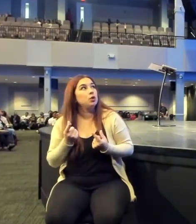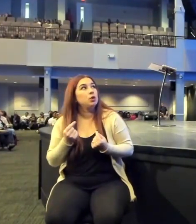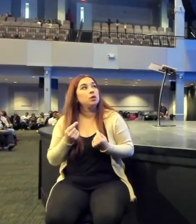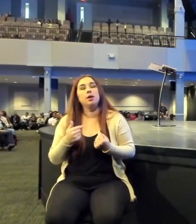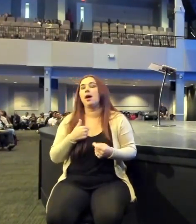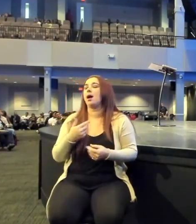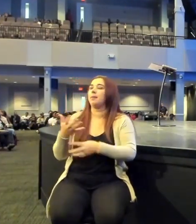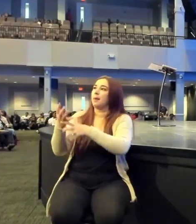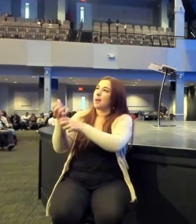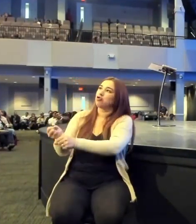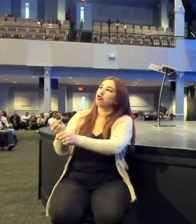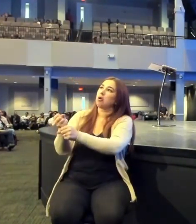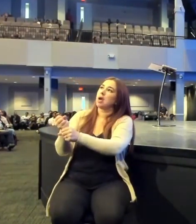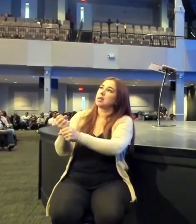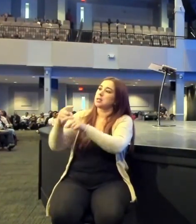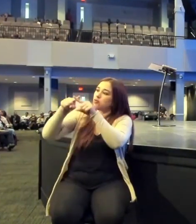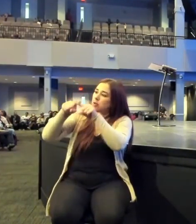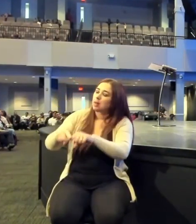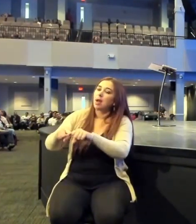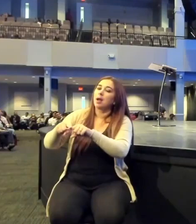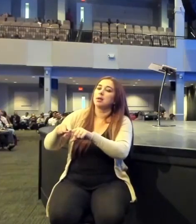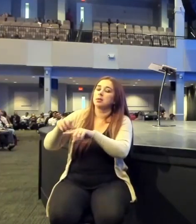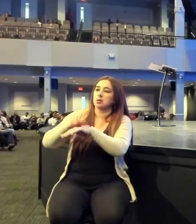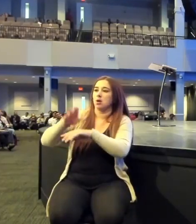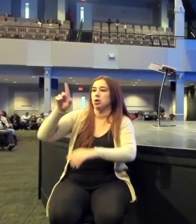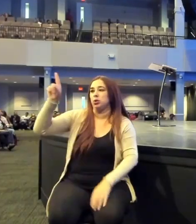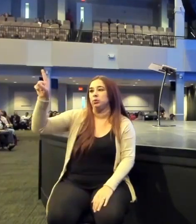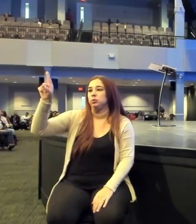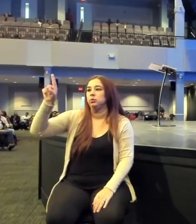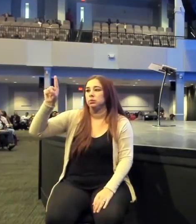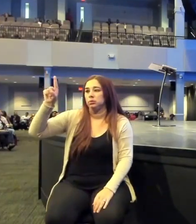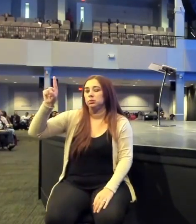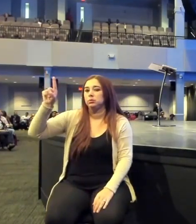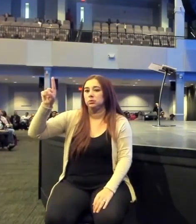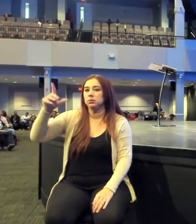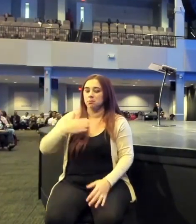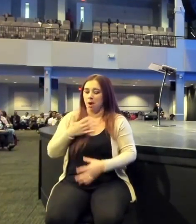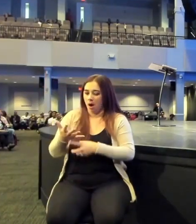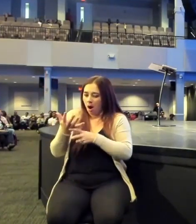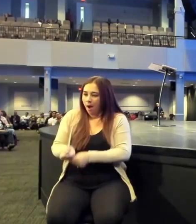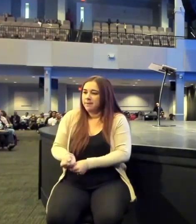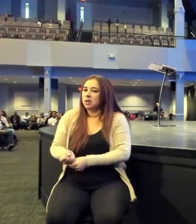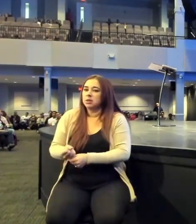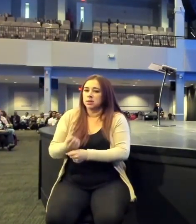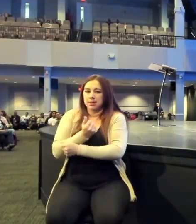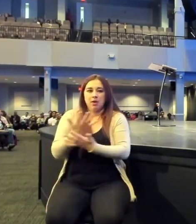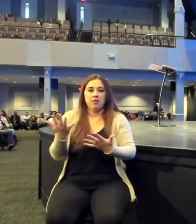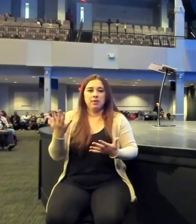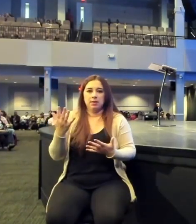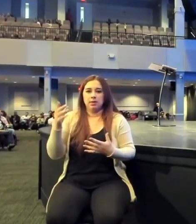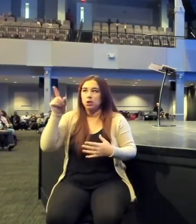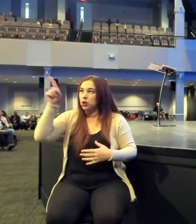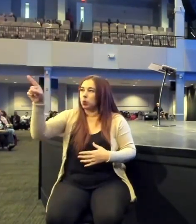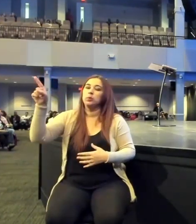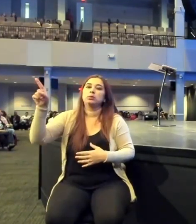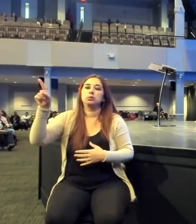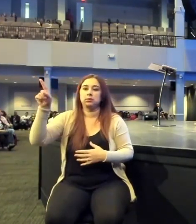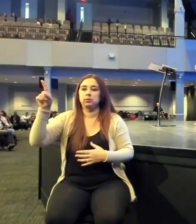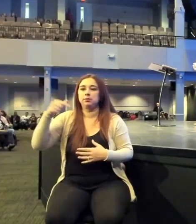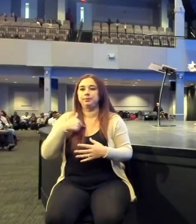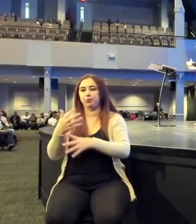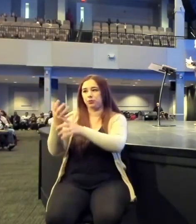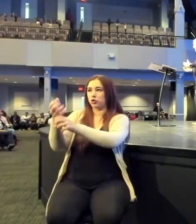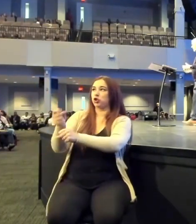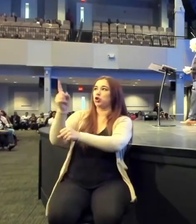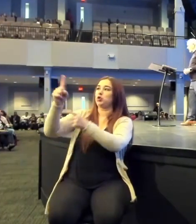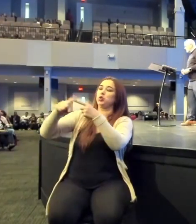my trust, my reliance is another word here, my confidence in or on You. I'm